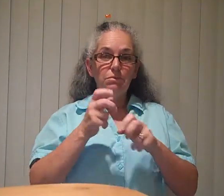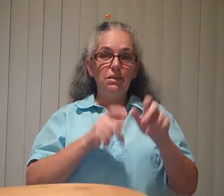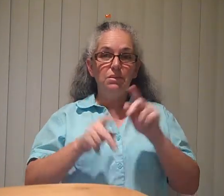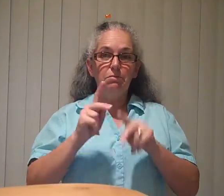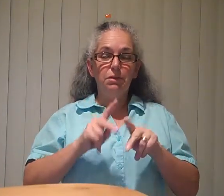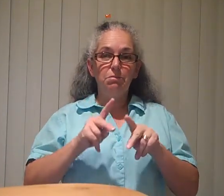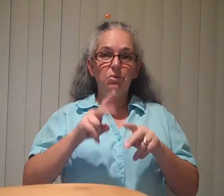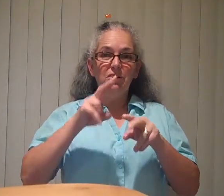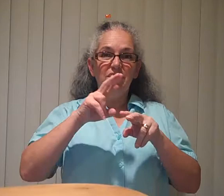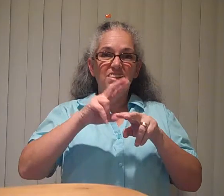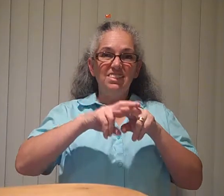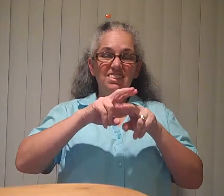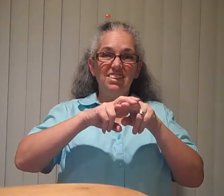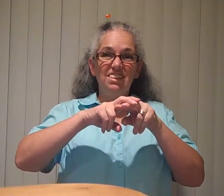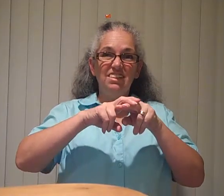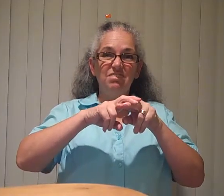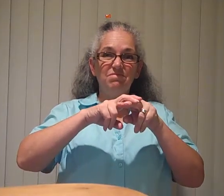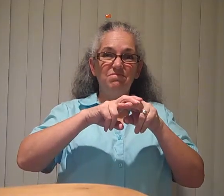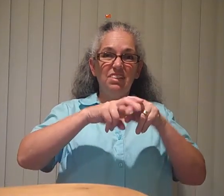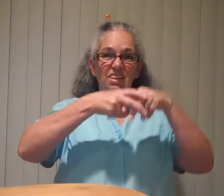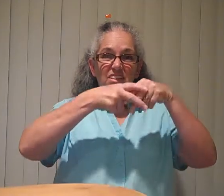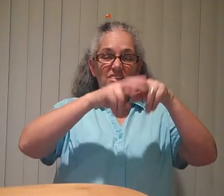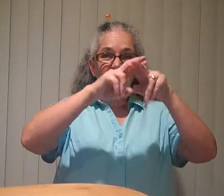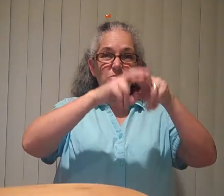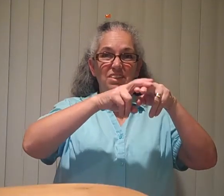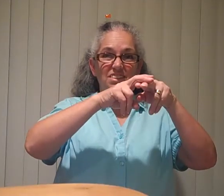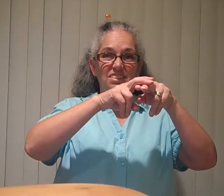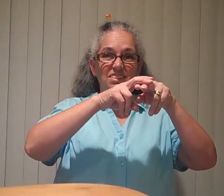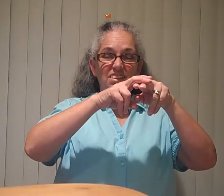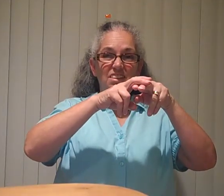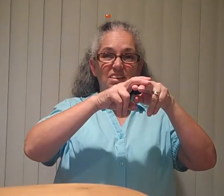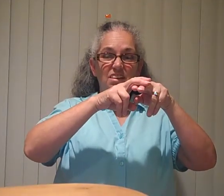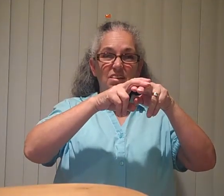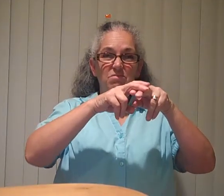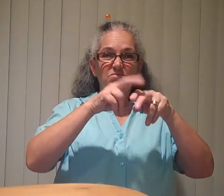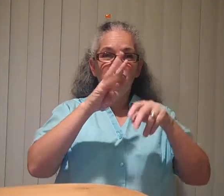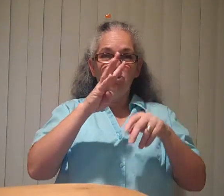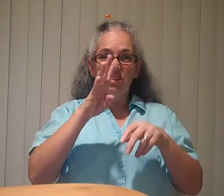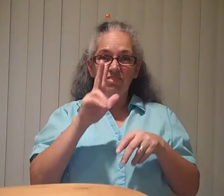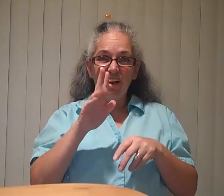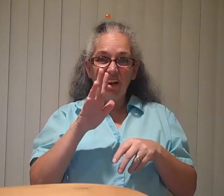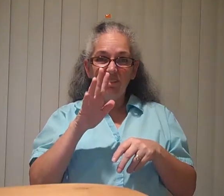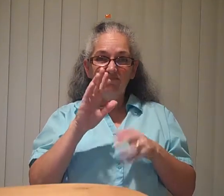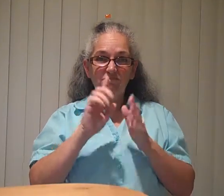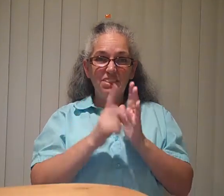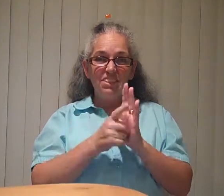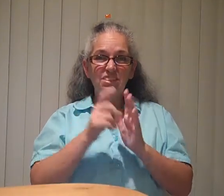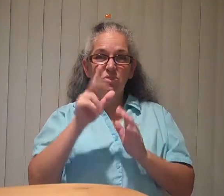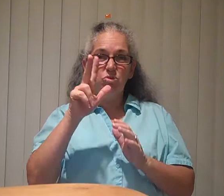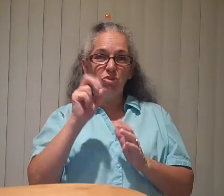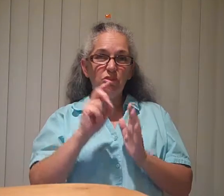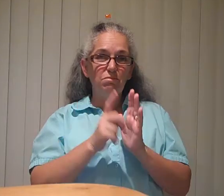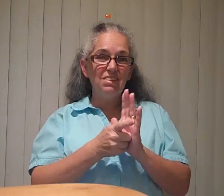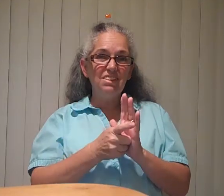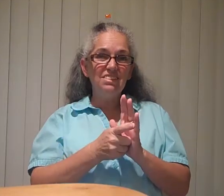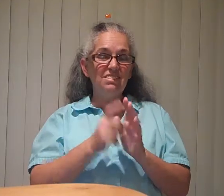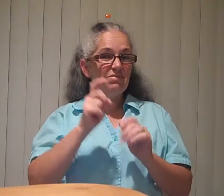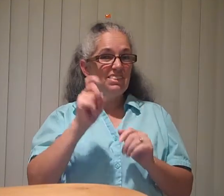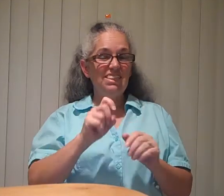half an hour, 45 minutes, or at the end of the day is approaching, you need to get these people off here because, well, obviously you